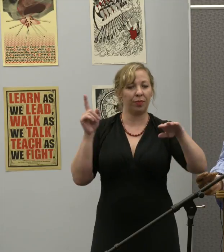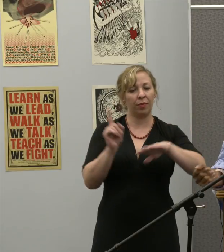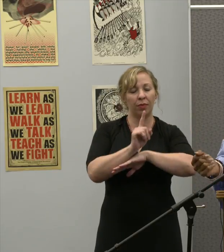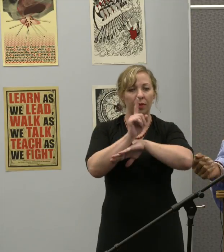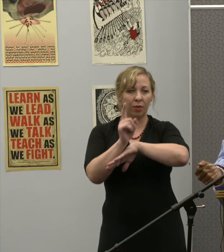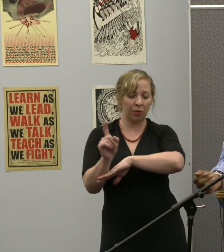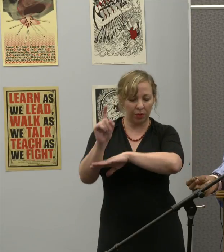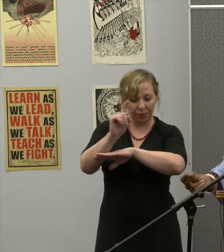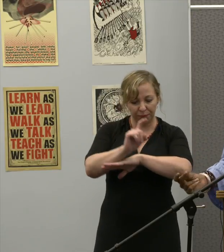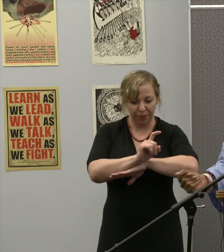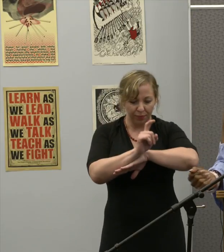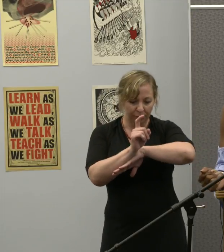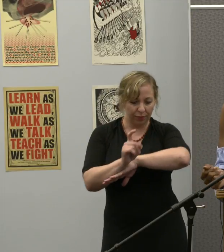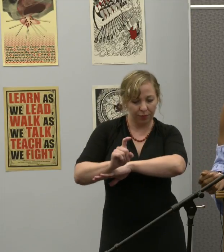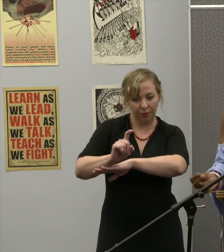Wade in the